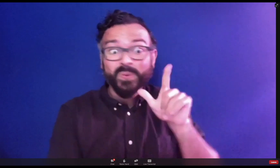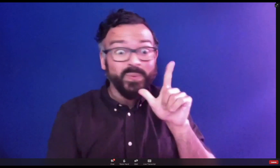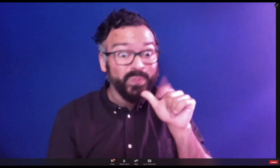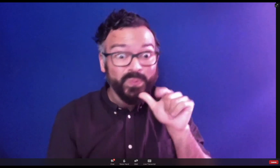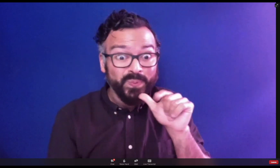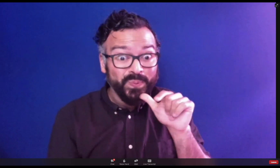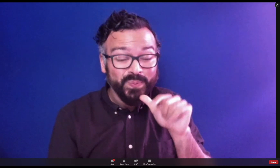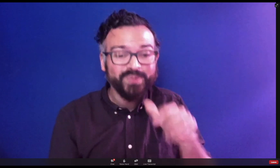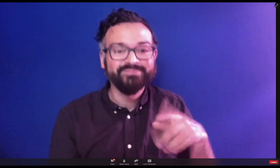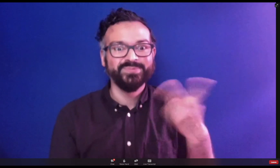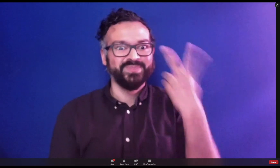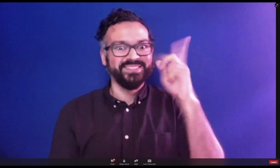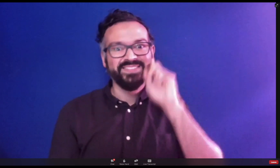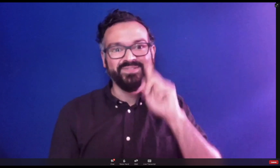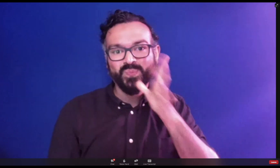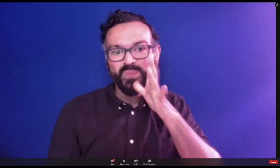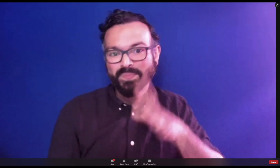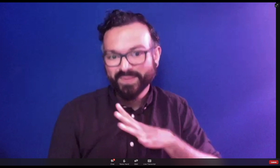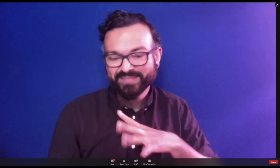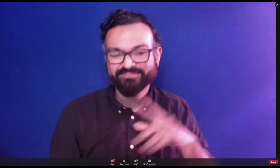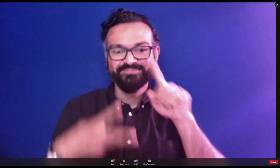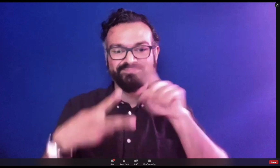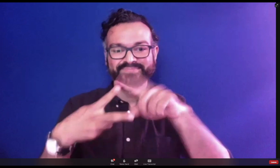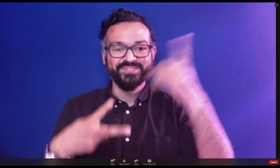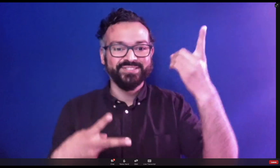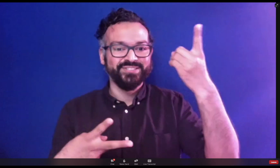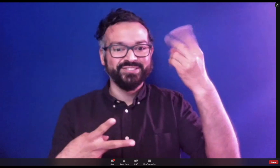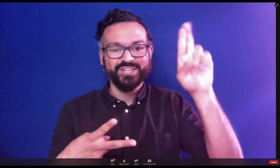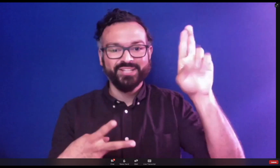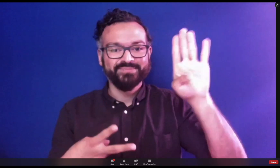two deaf women, Dr. Barbara Spiker